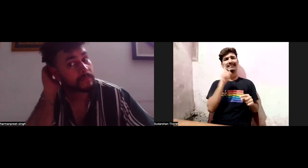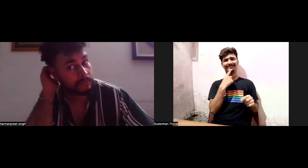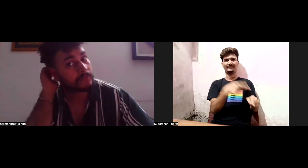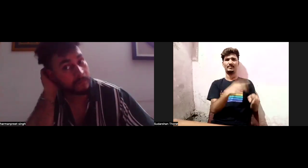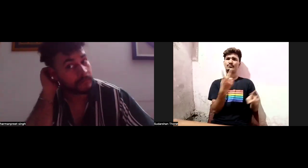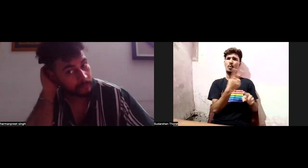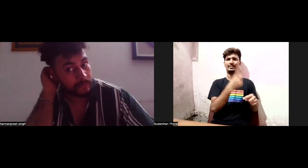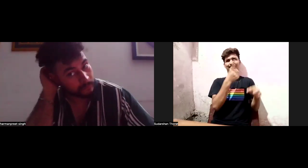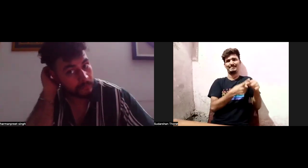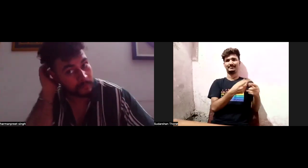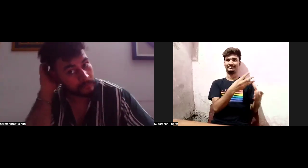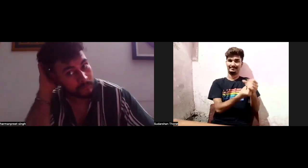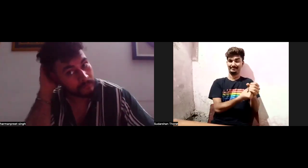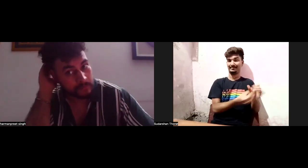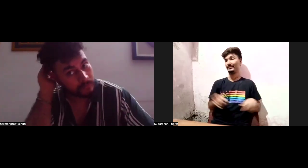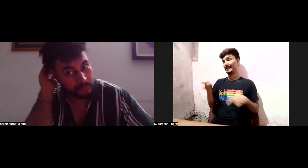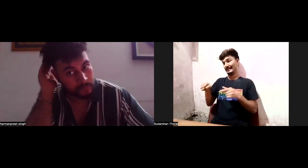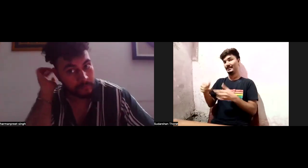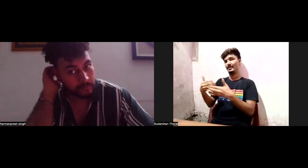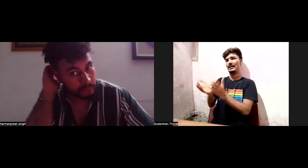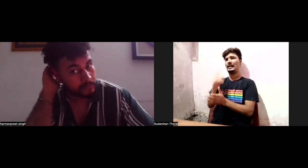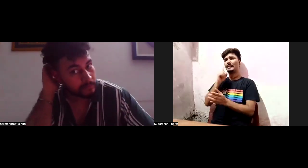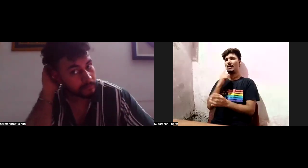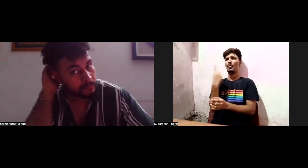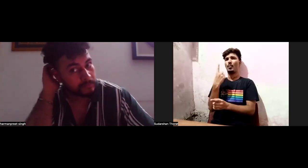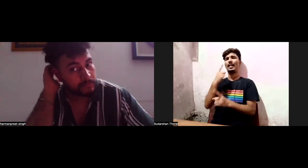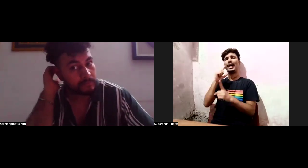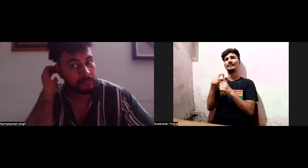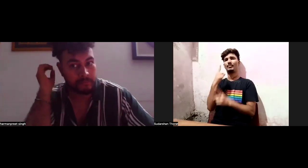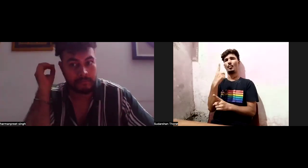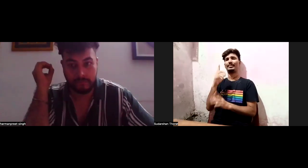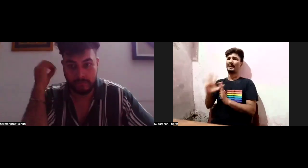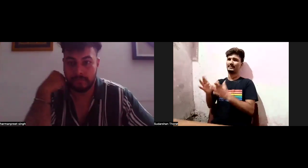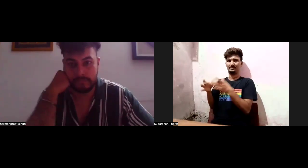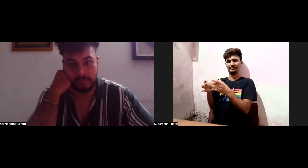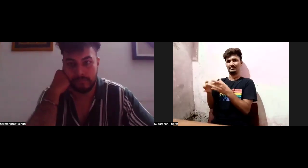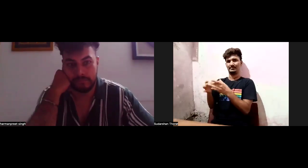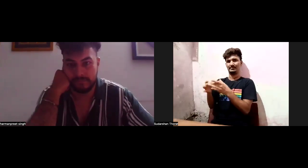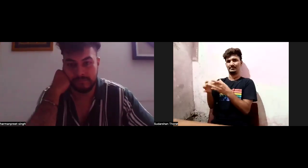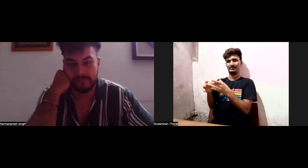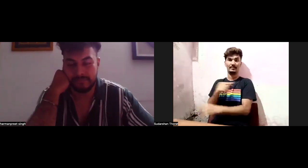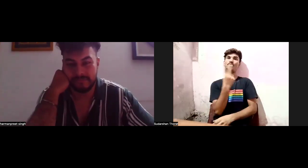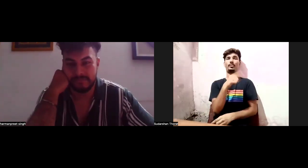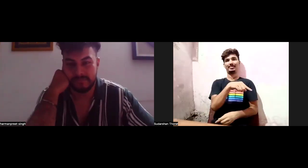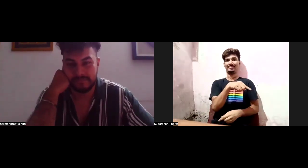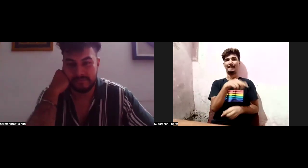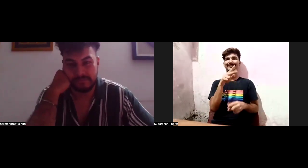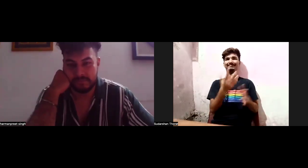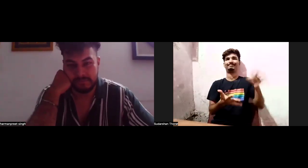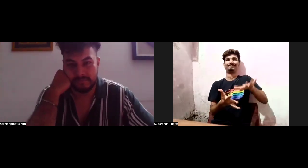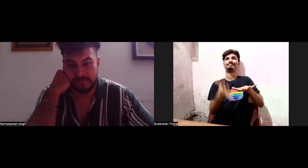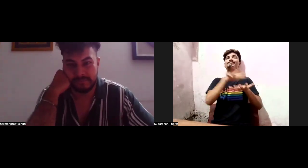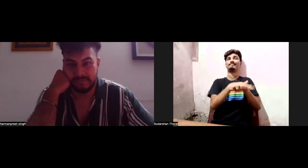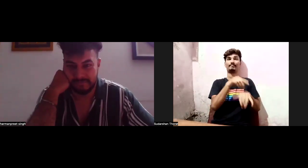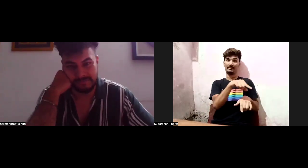queer community as well, like people who knew about the identities of the other people, and in deaf community, they are aware about